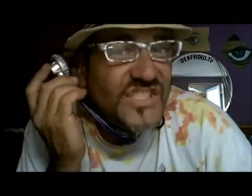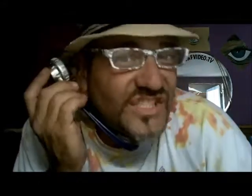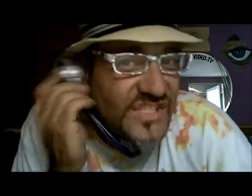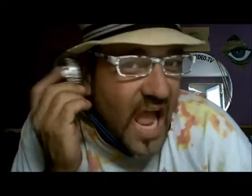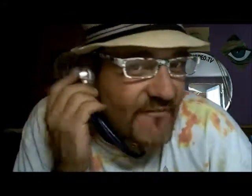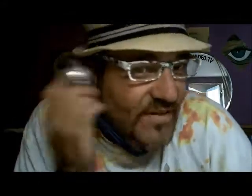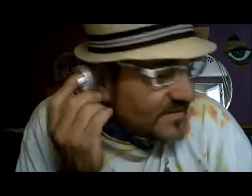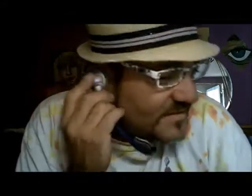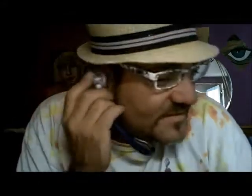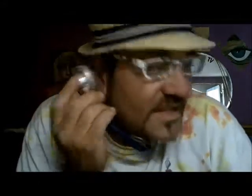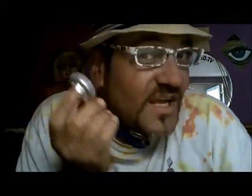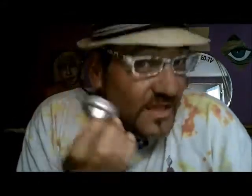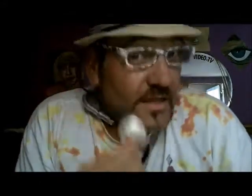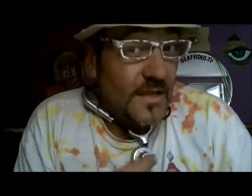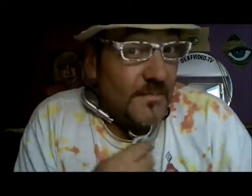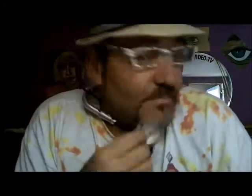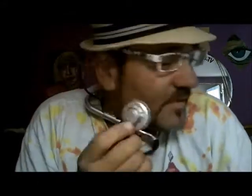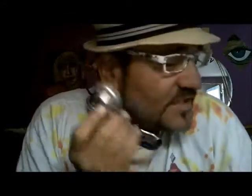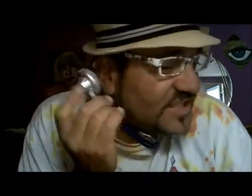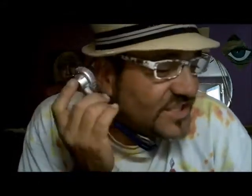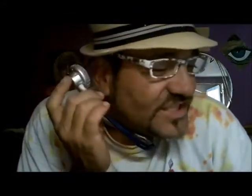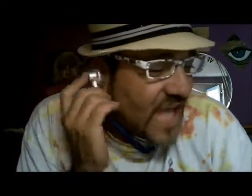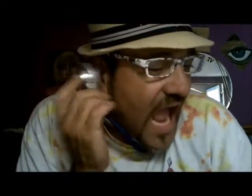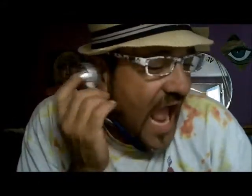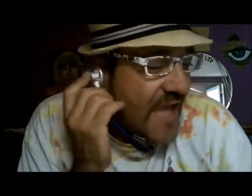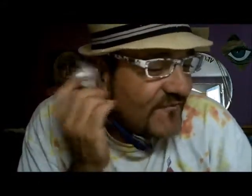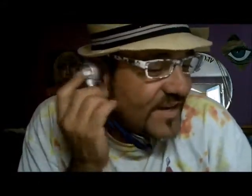I thought you wanted to be some kind of savior. Save been a